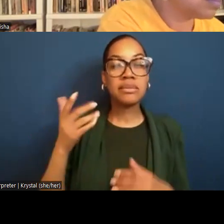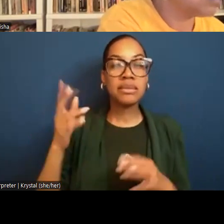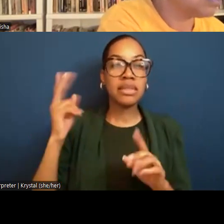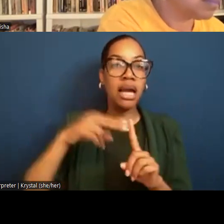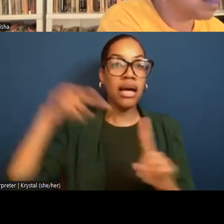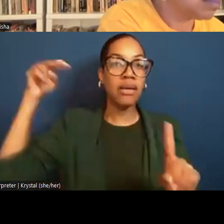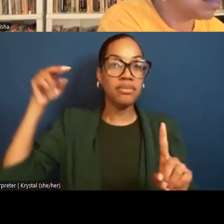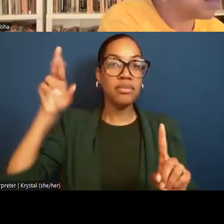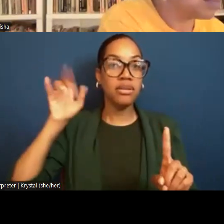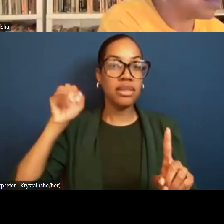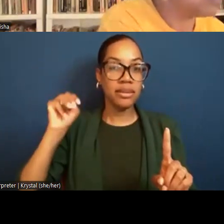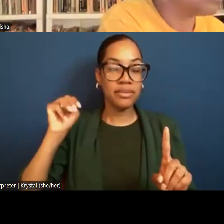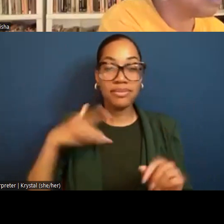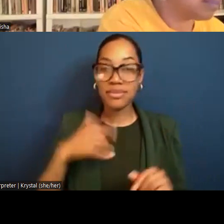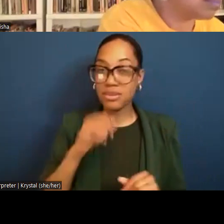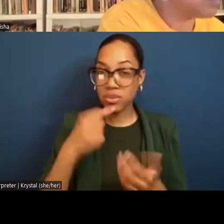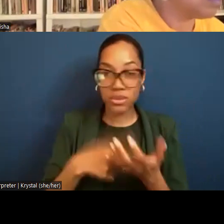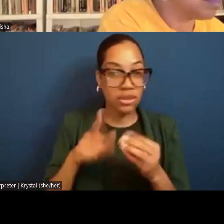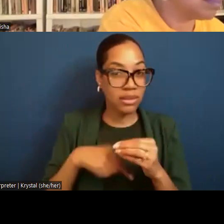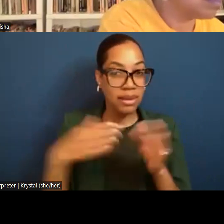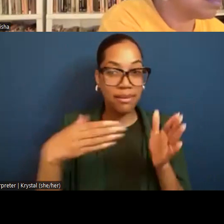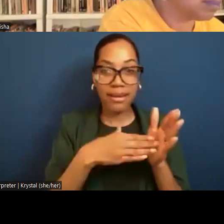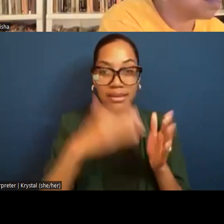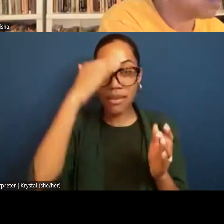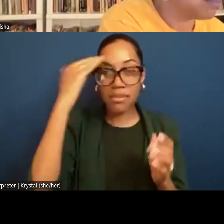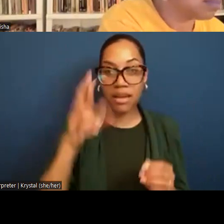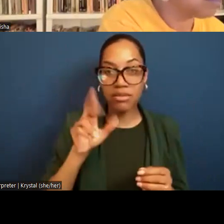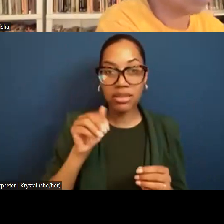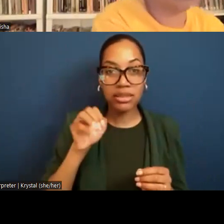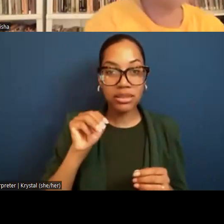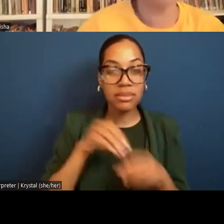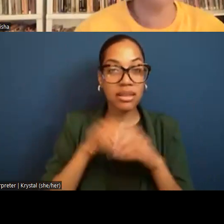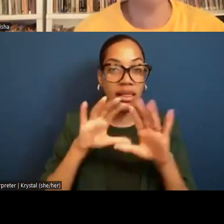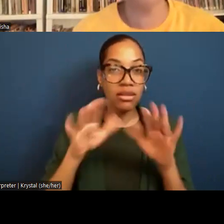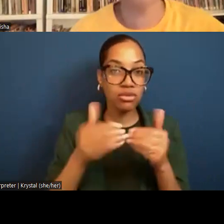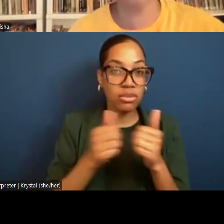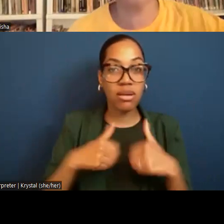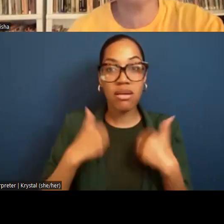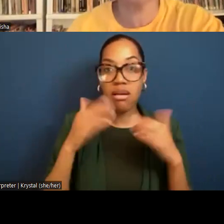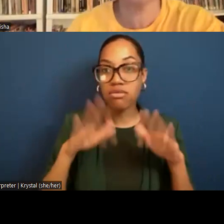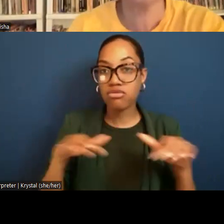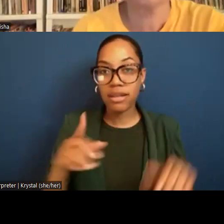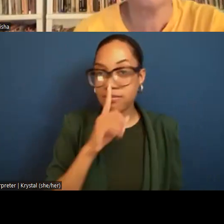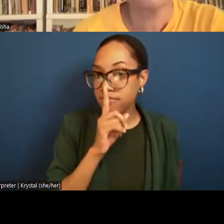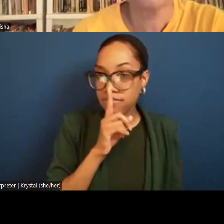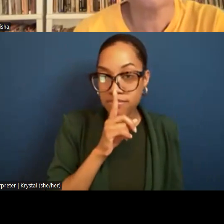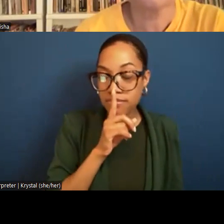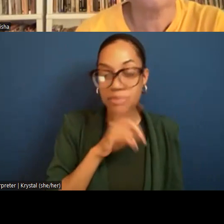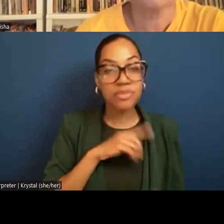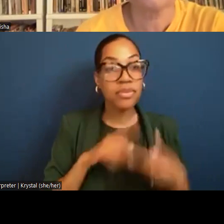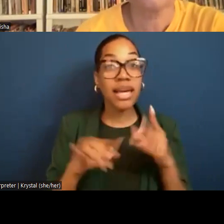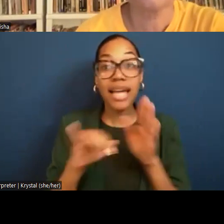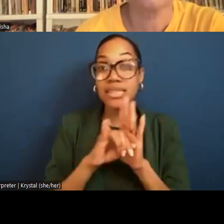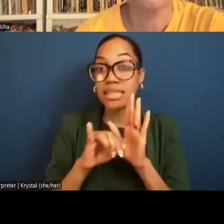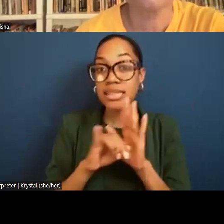of anti-Black racism in classrooms with young children, or even discussions and conversations about identity,